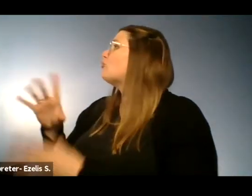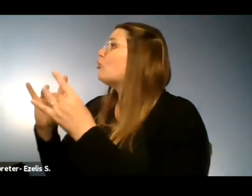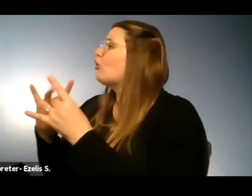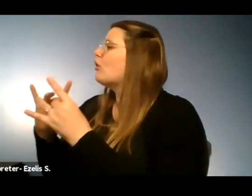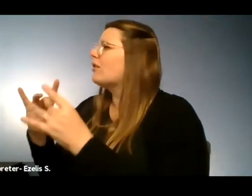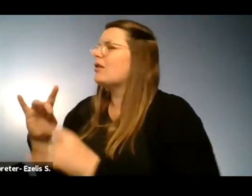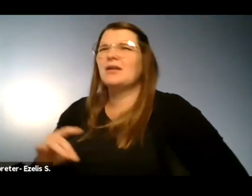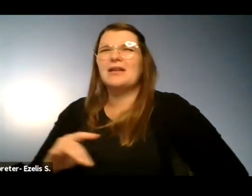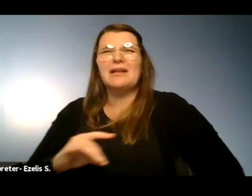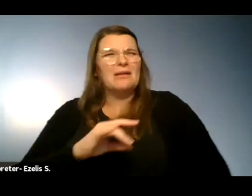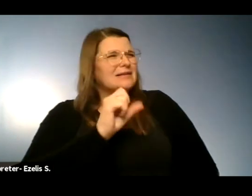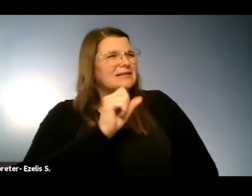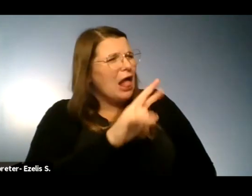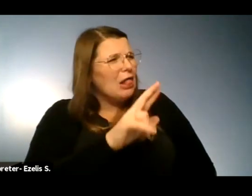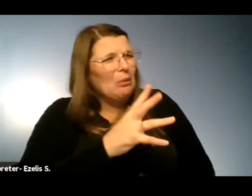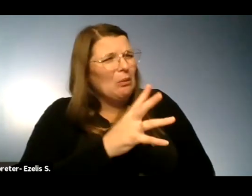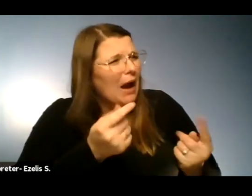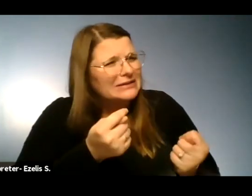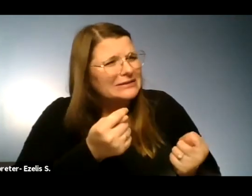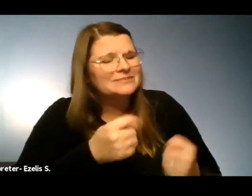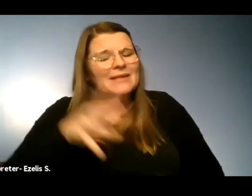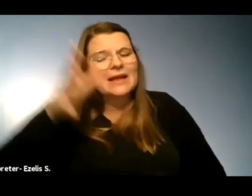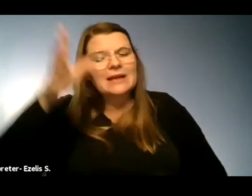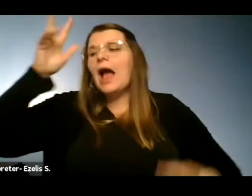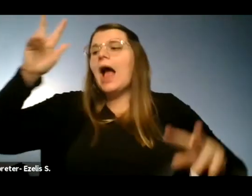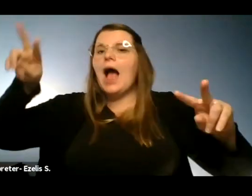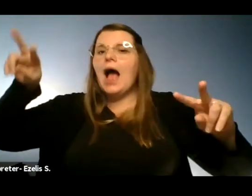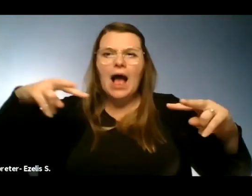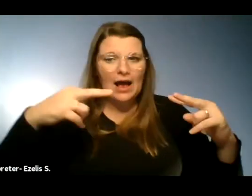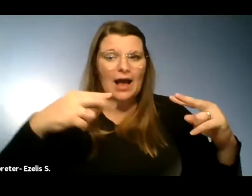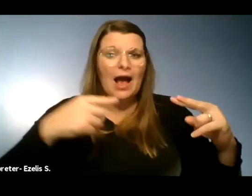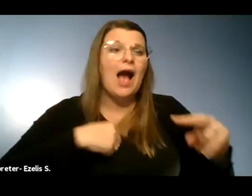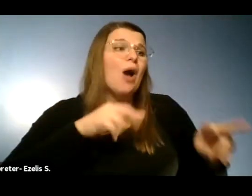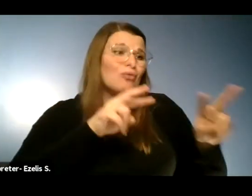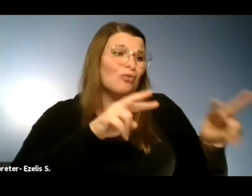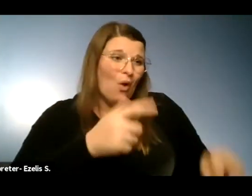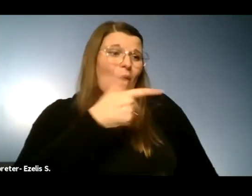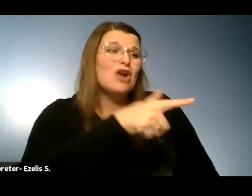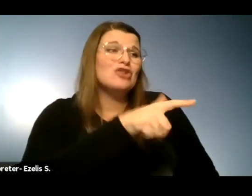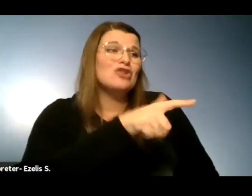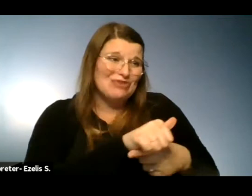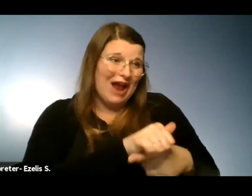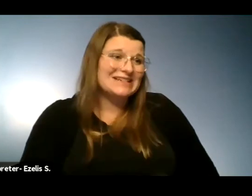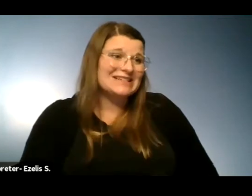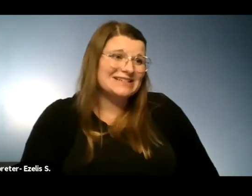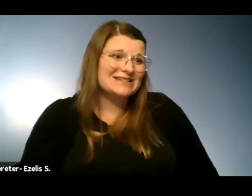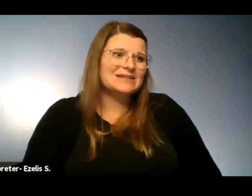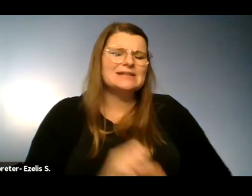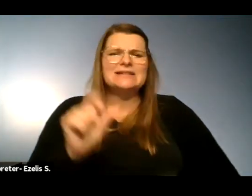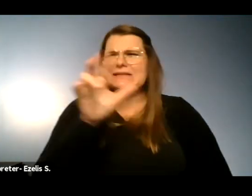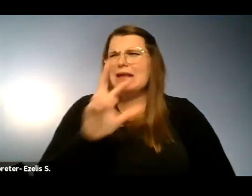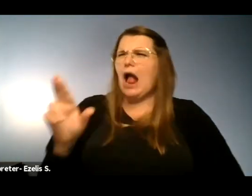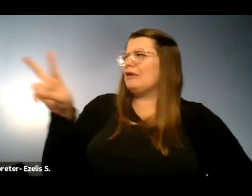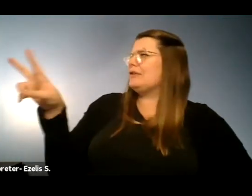What? Dad turned around to face him. I'm really looking forward to watching you practice. Skylar was